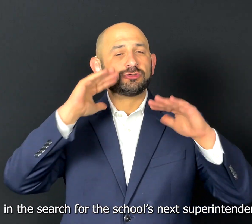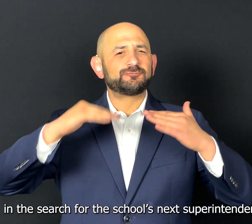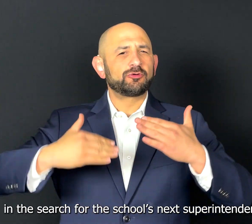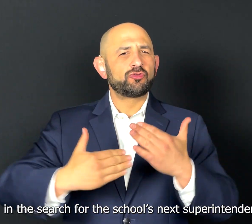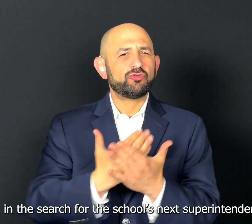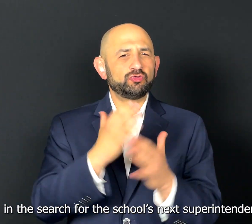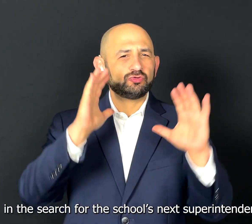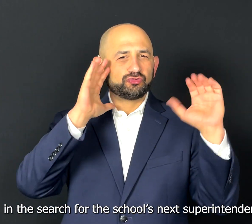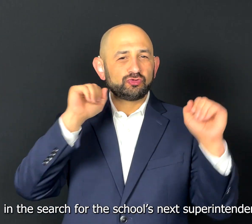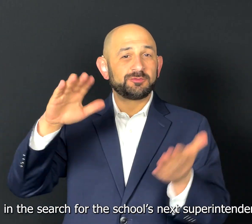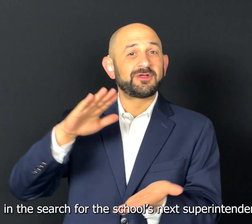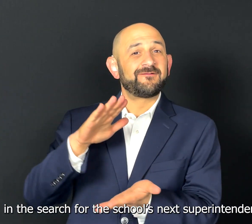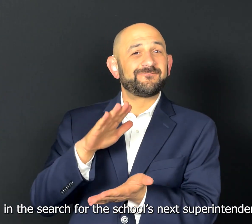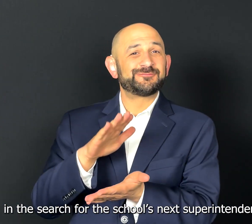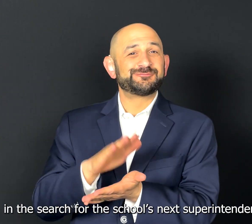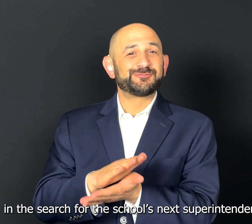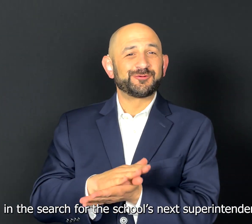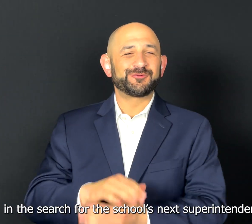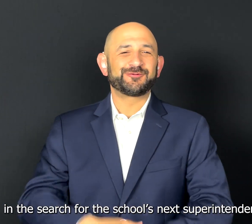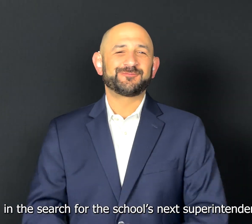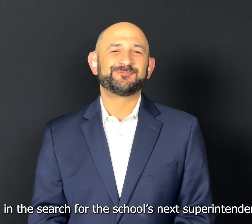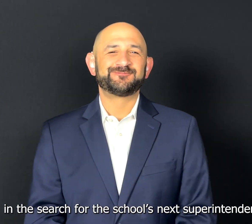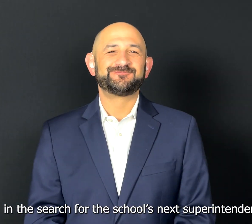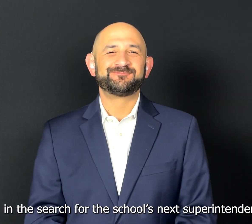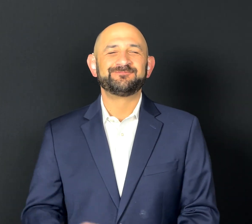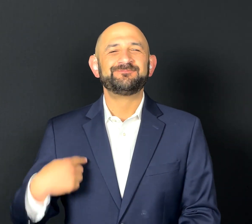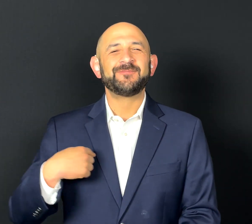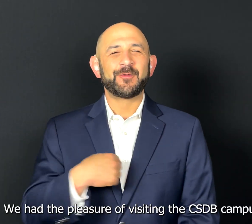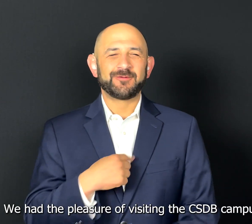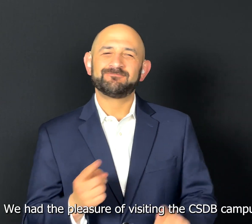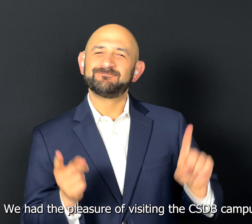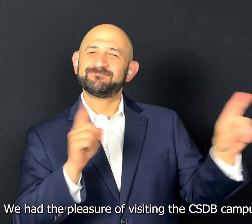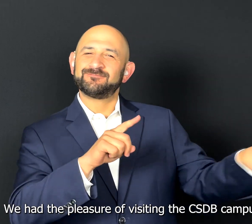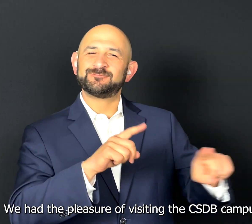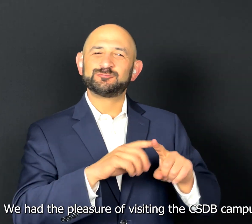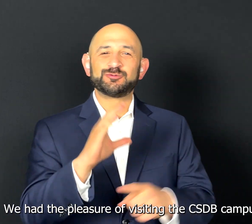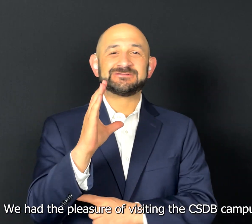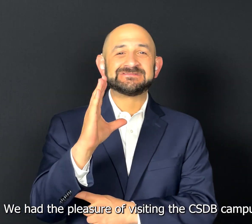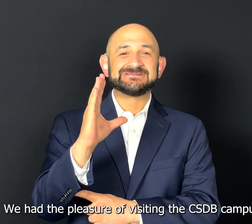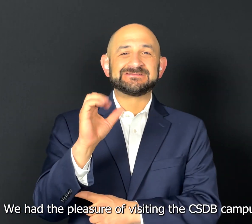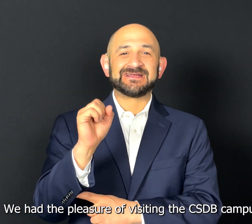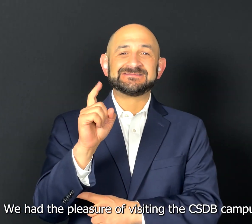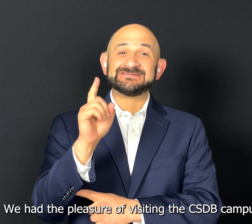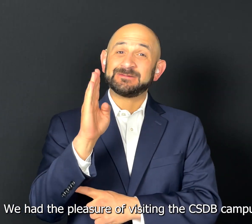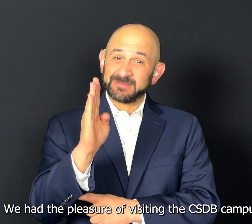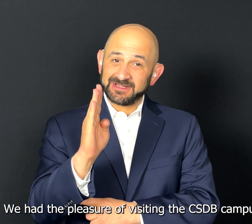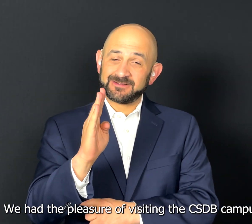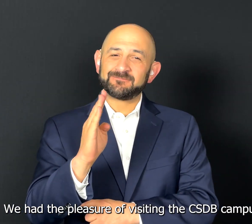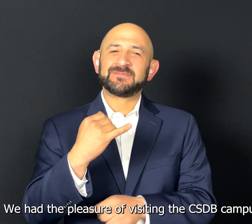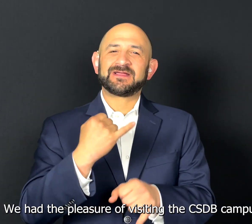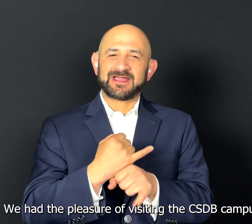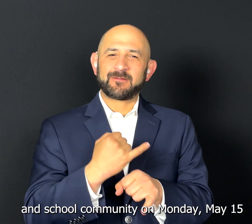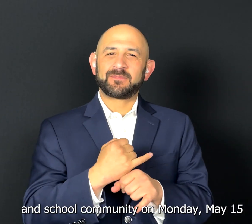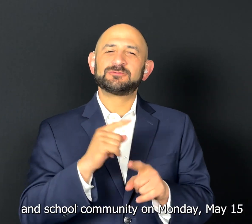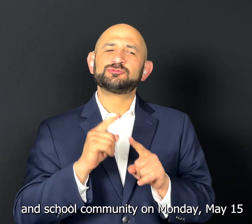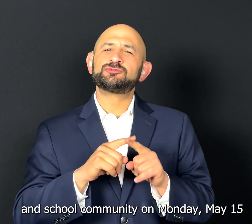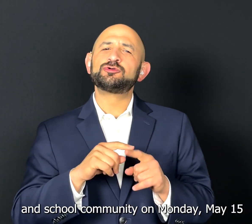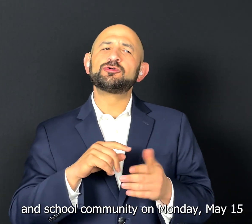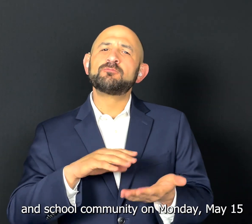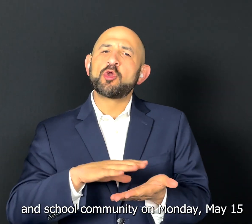in the search for the school's next leader. We had the pleasure of visiting the CSDB campus and school community on